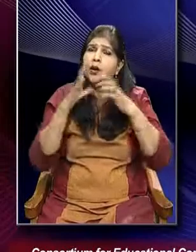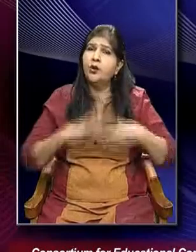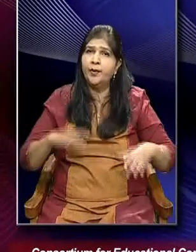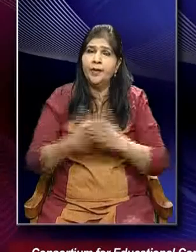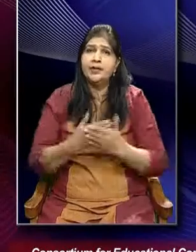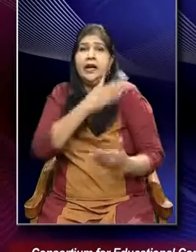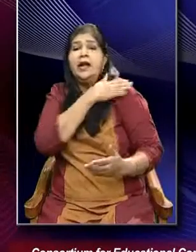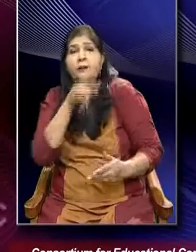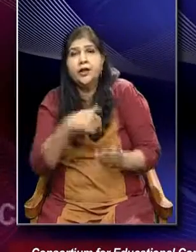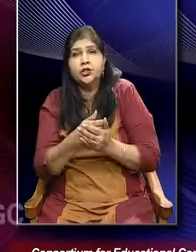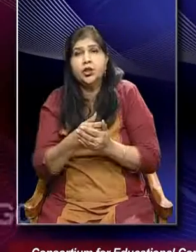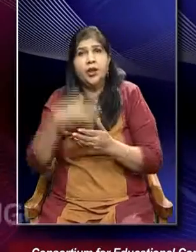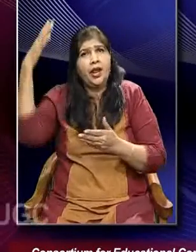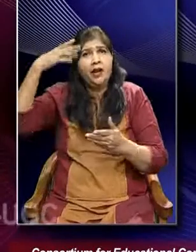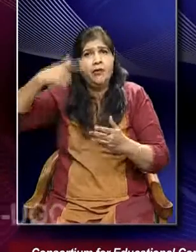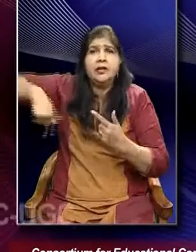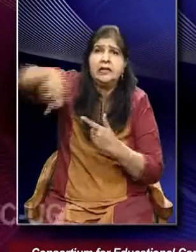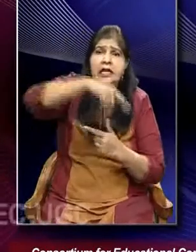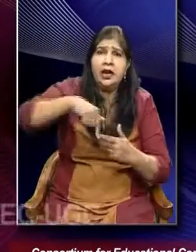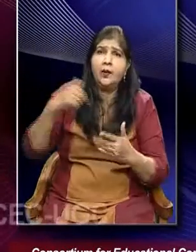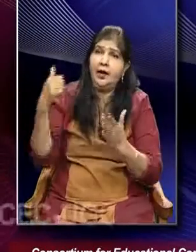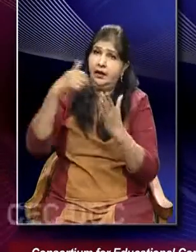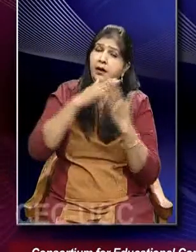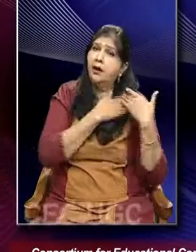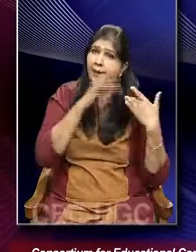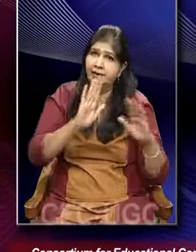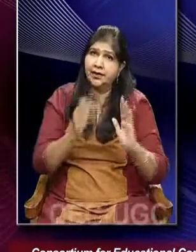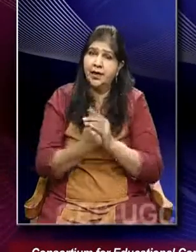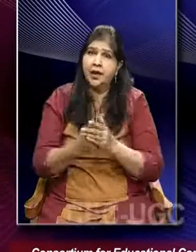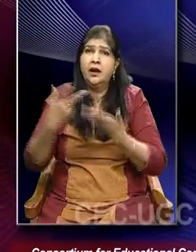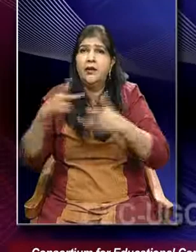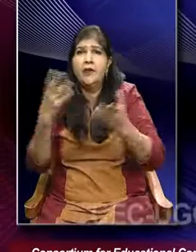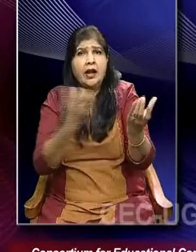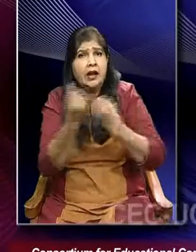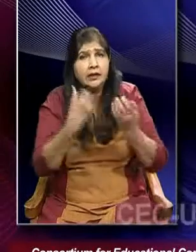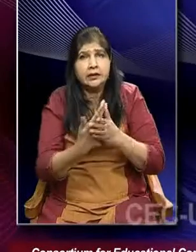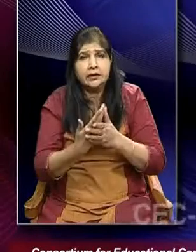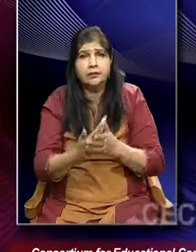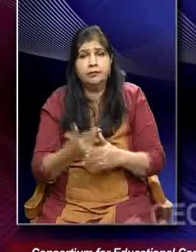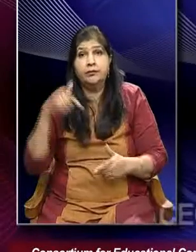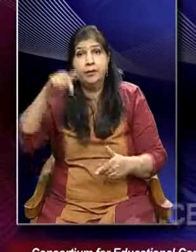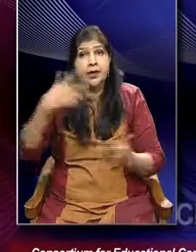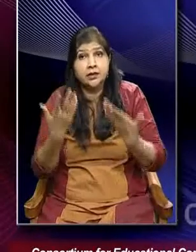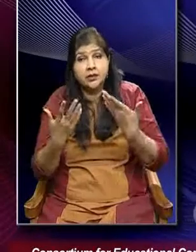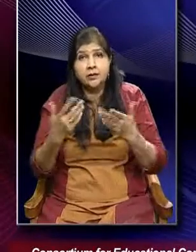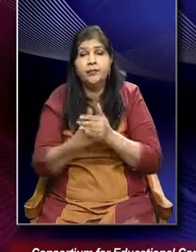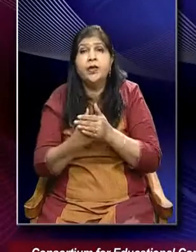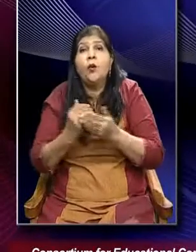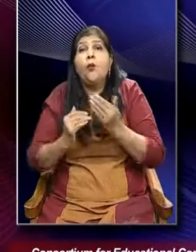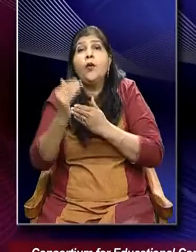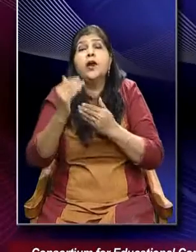on environment, their surroundings for their various needs. However, with rise